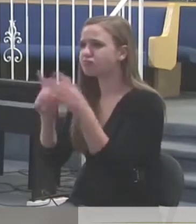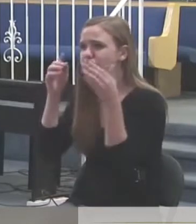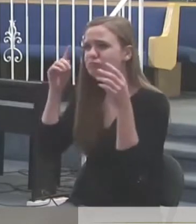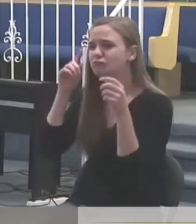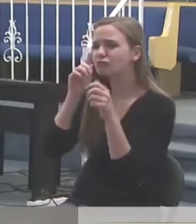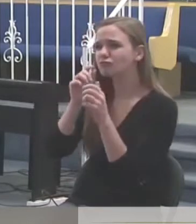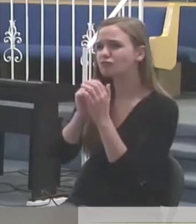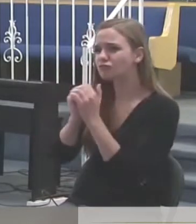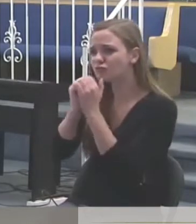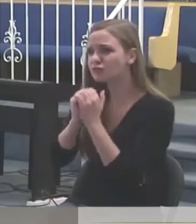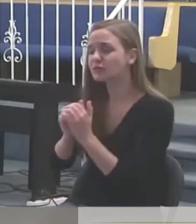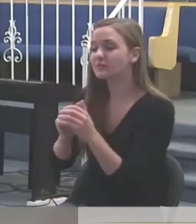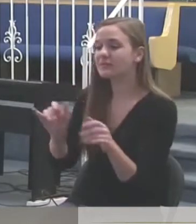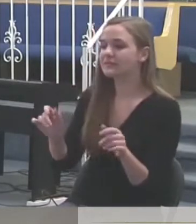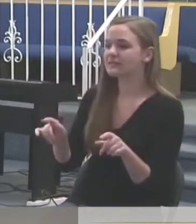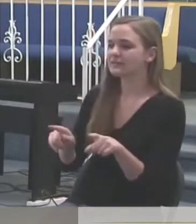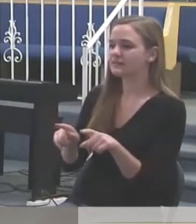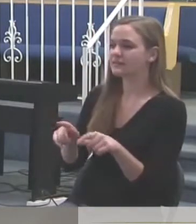him when things are good.